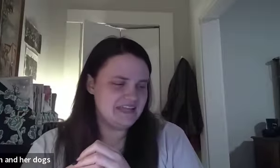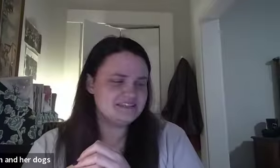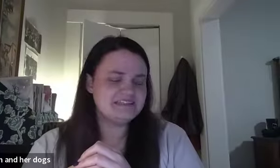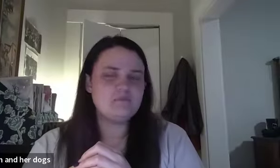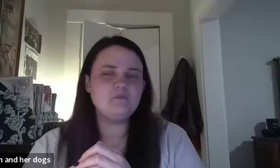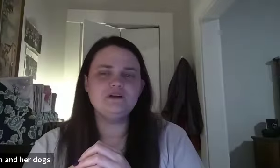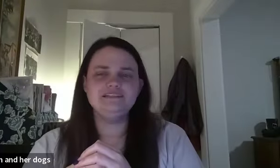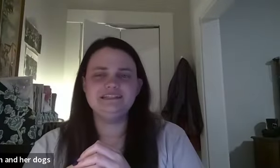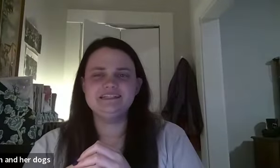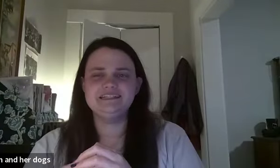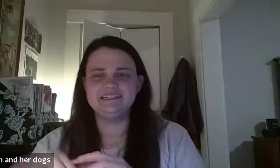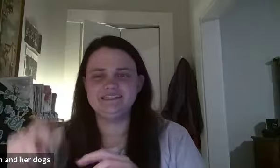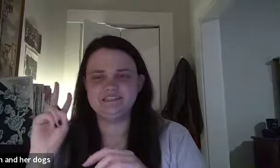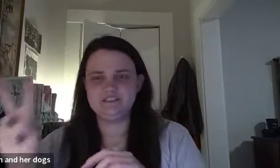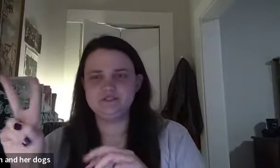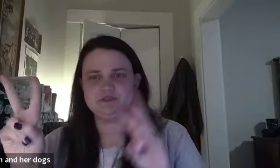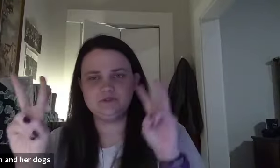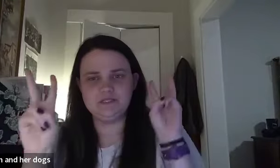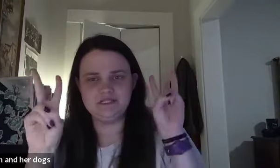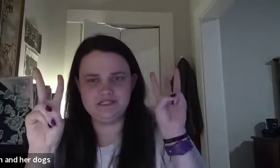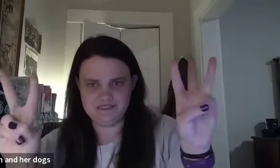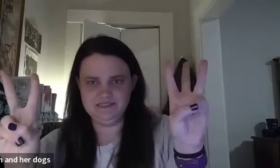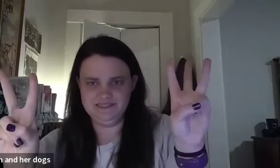And someone did to